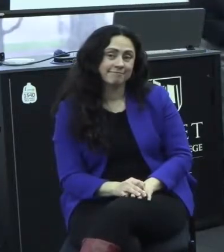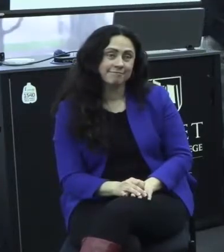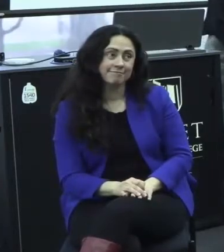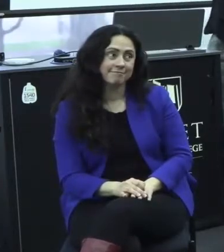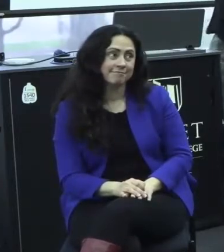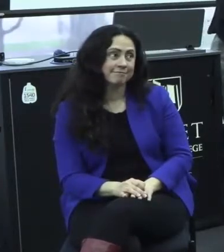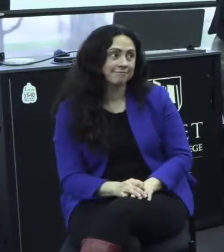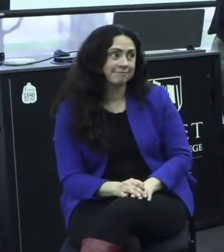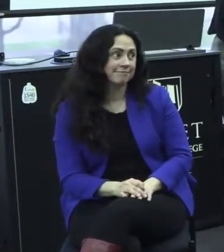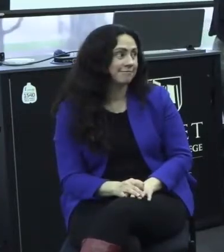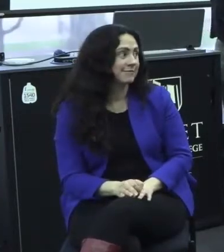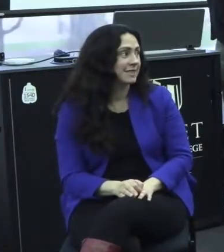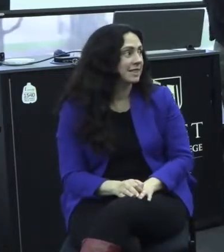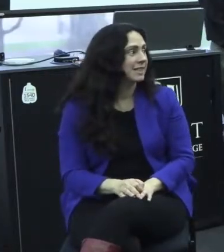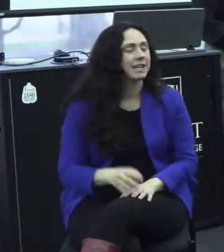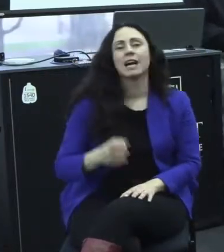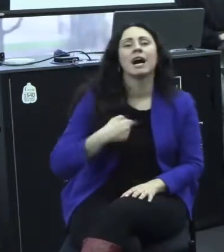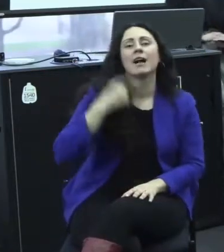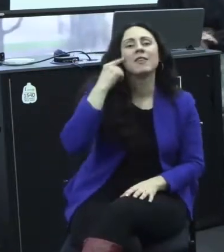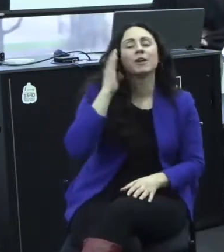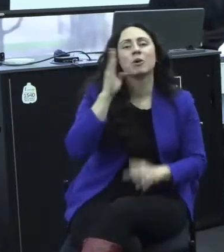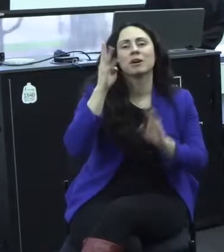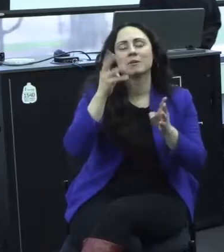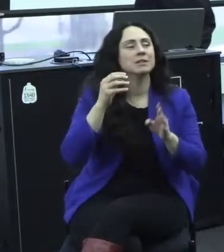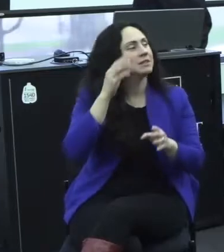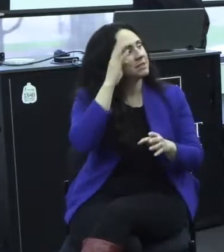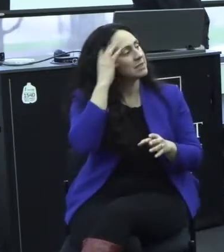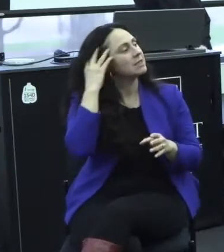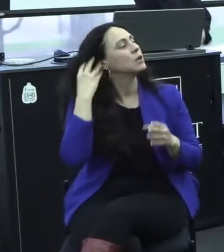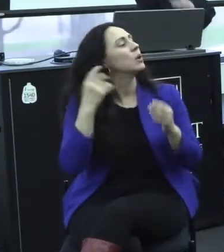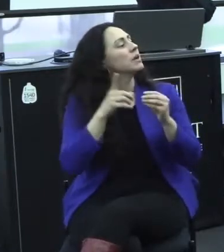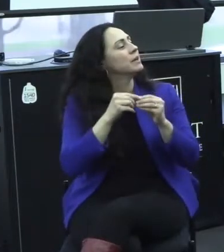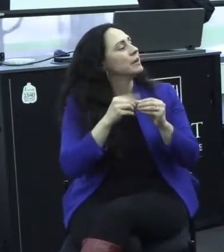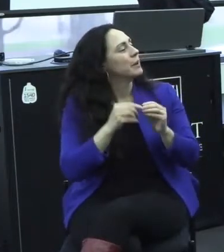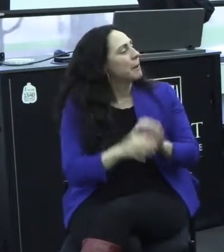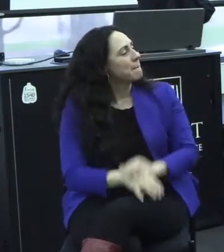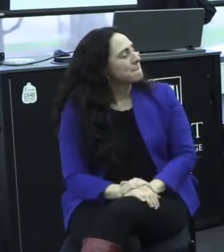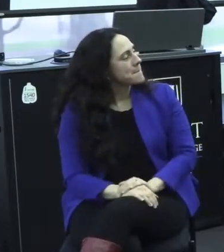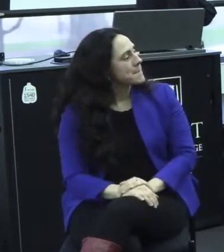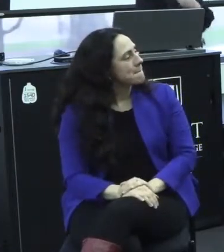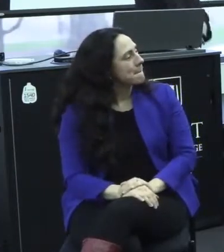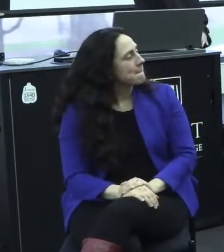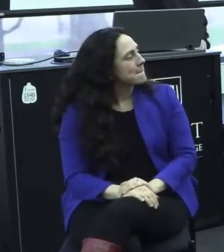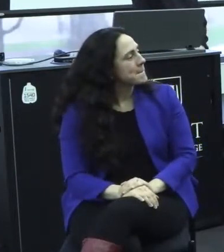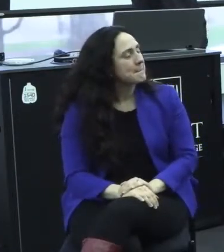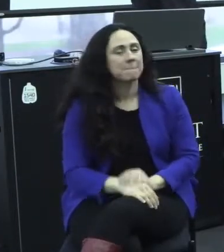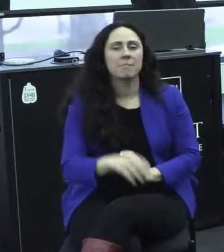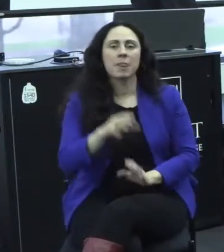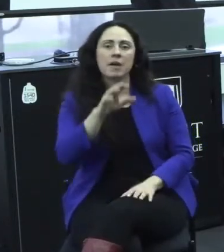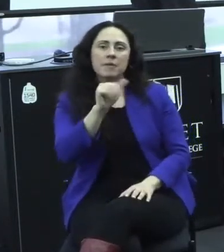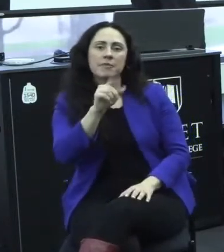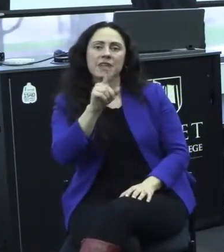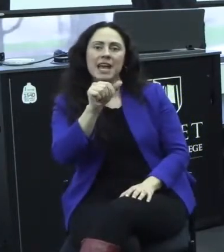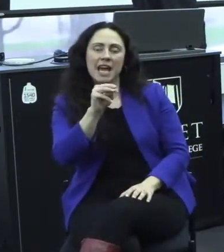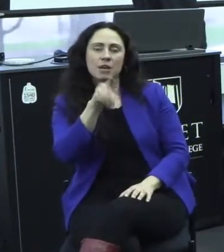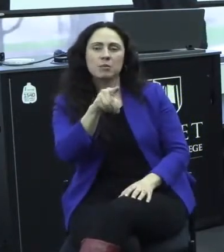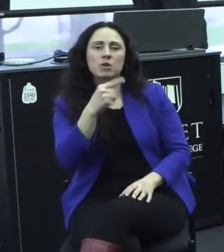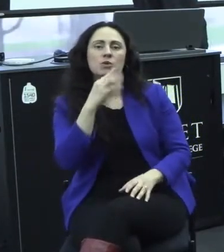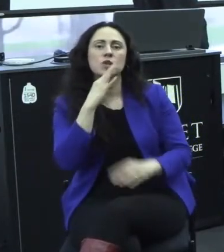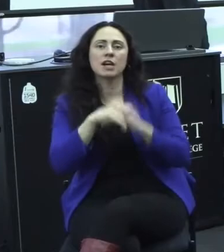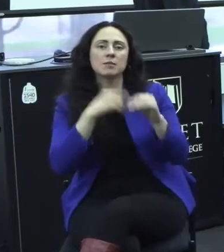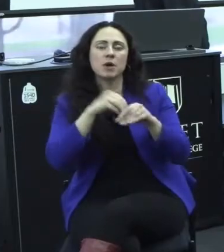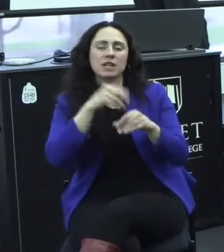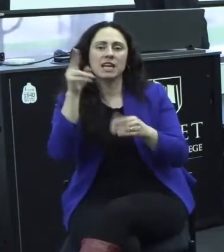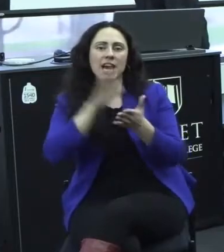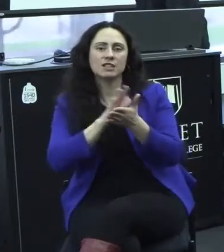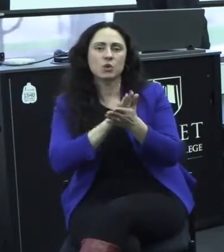I think they'll come up with some after the architecture. We've got one more here. Adam, you mentioned that in high school, the